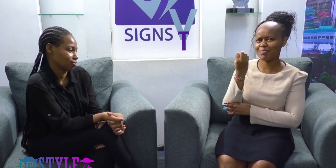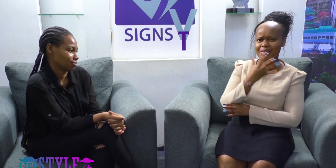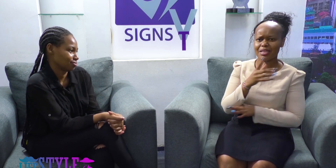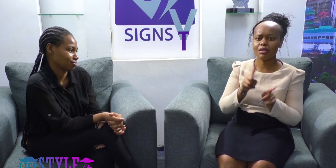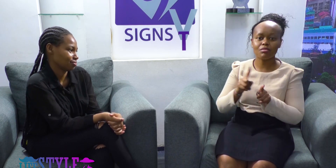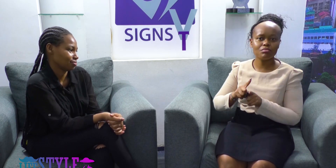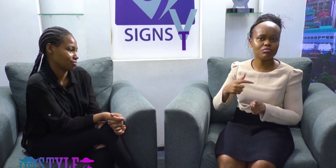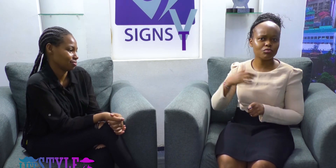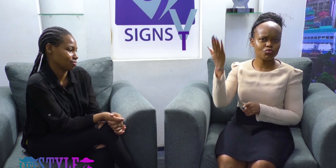purple is beautiful.